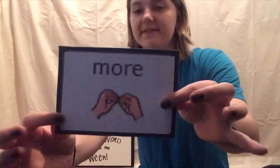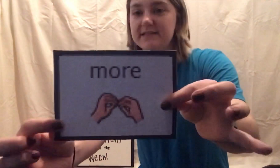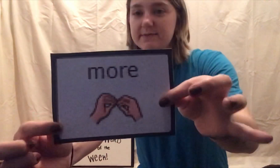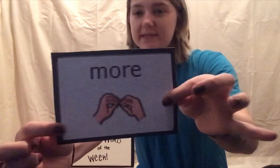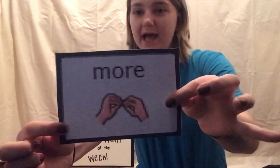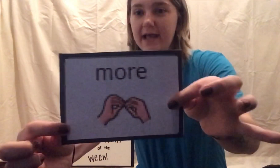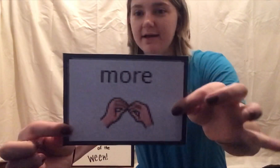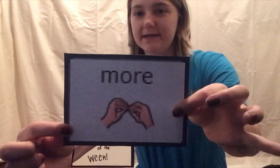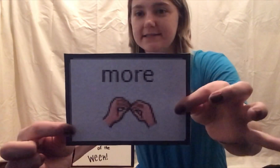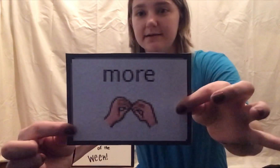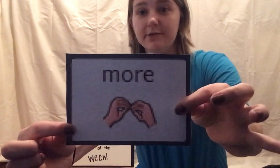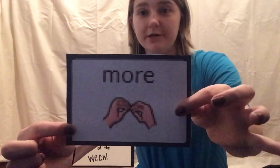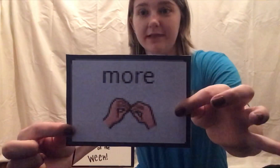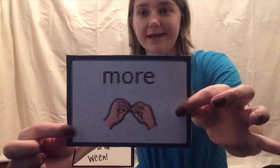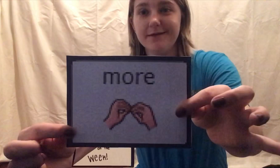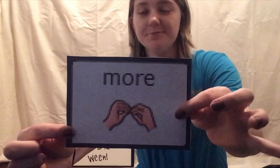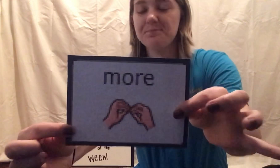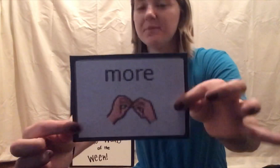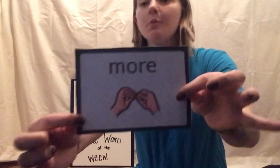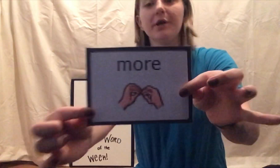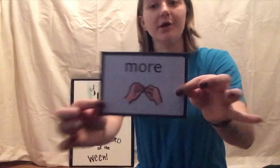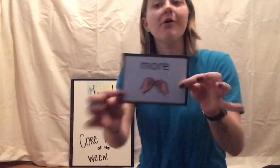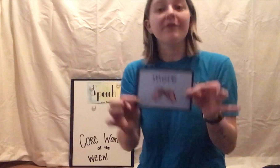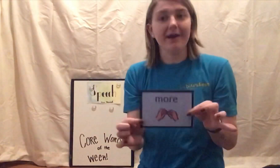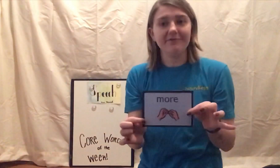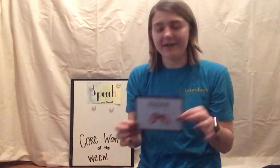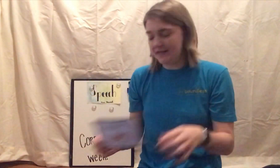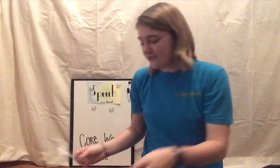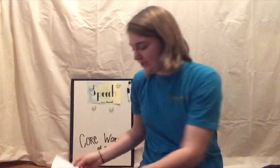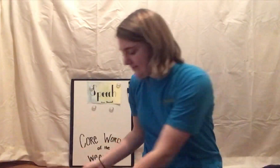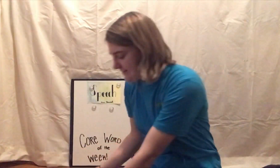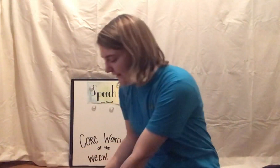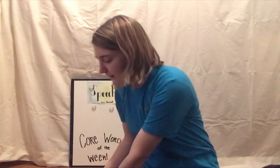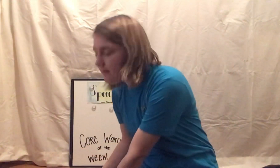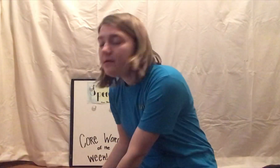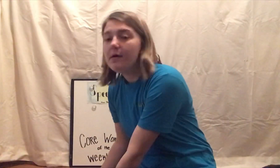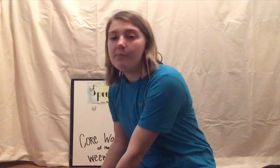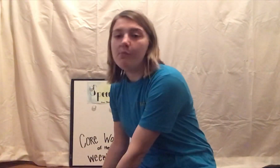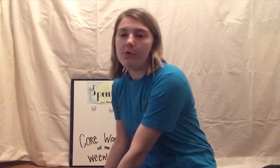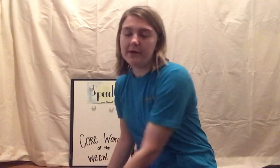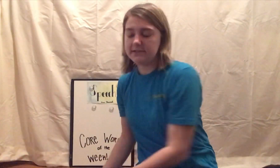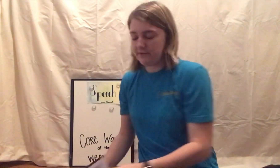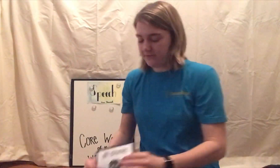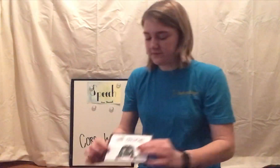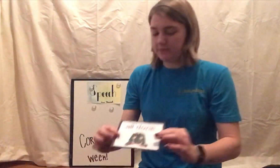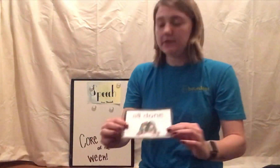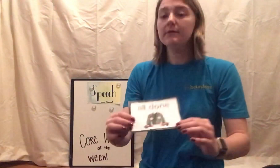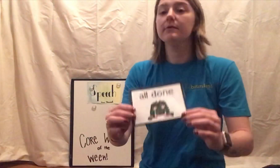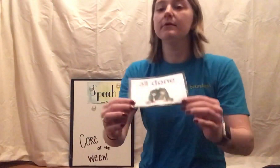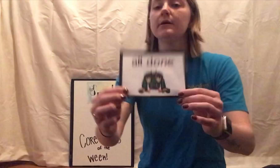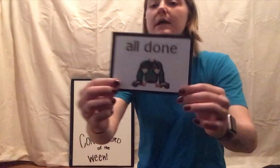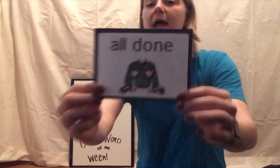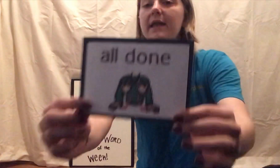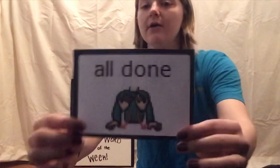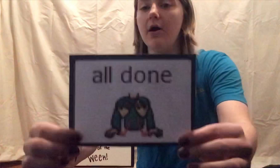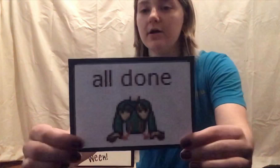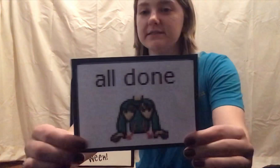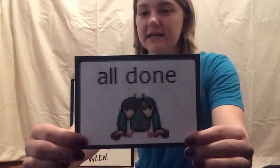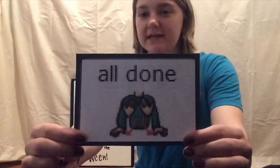is what the icon is gonna look like. We're gonna go over how to find it in just a second. More is our first word, and all done is